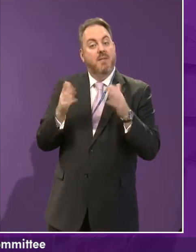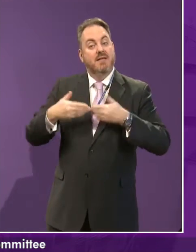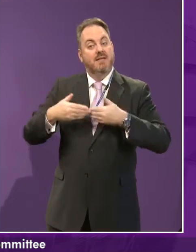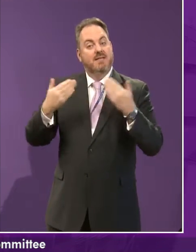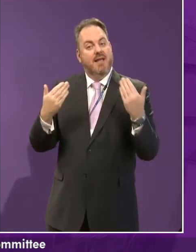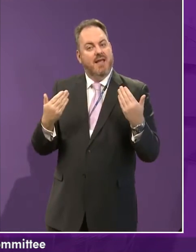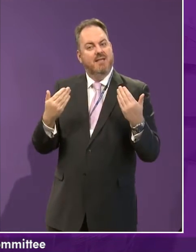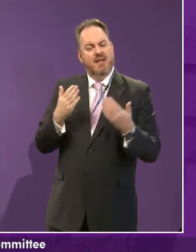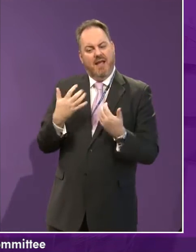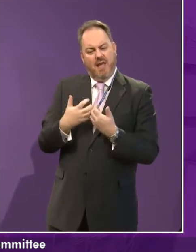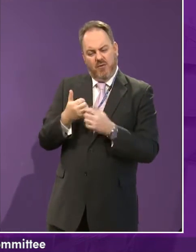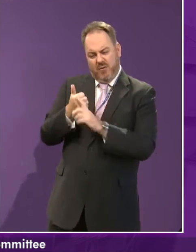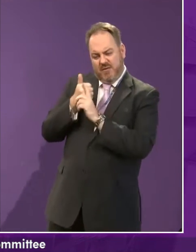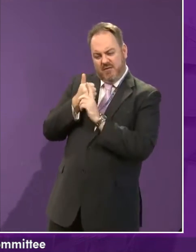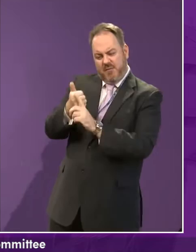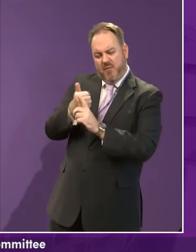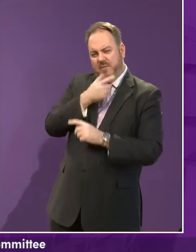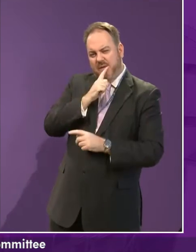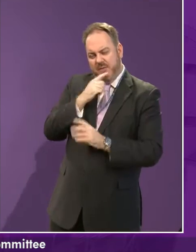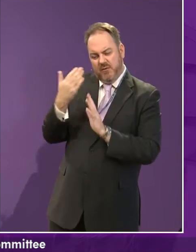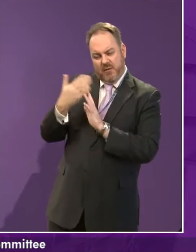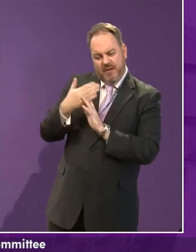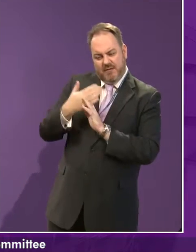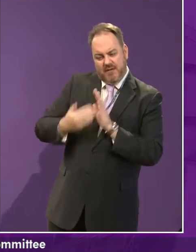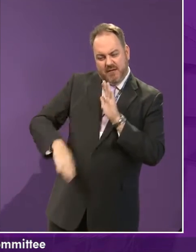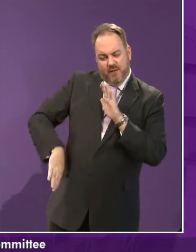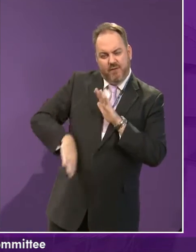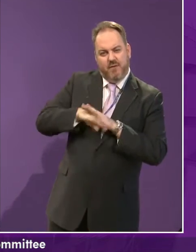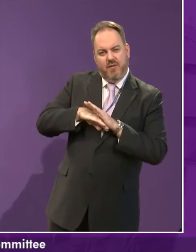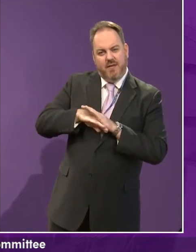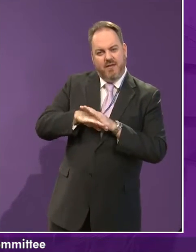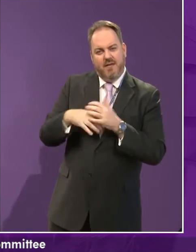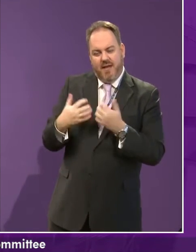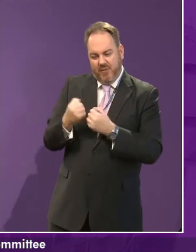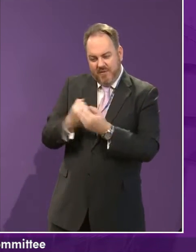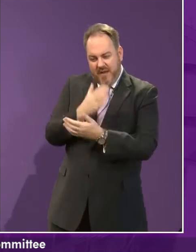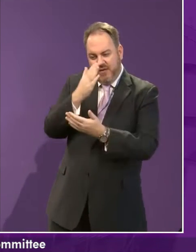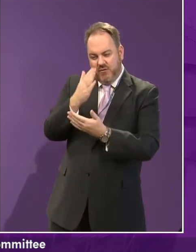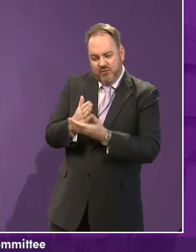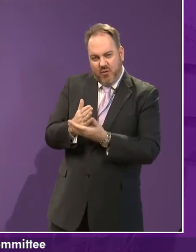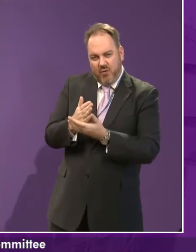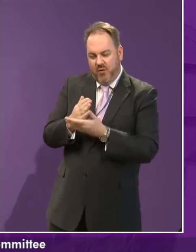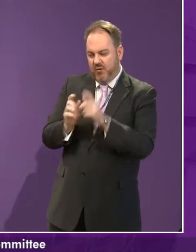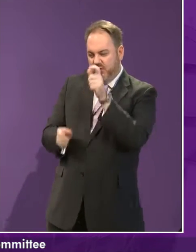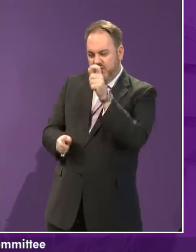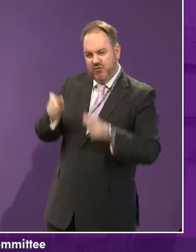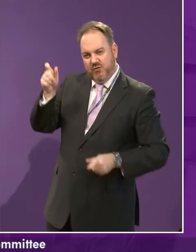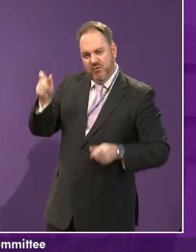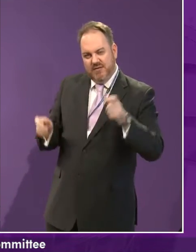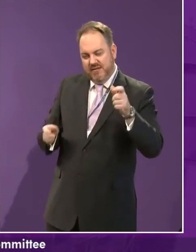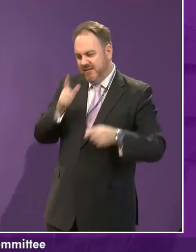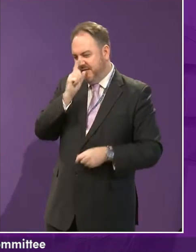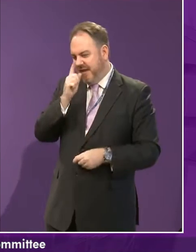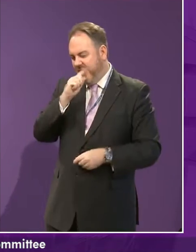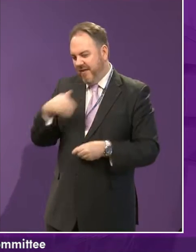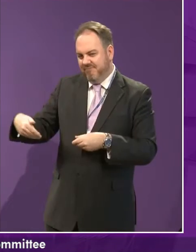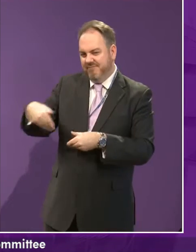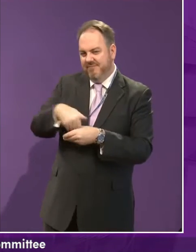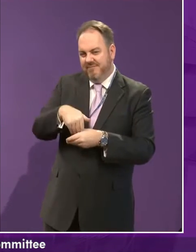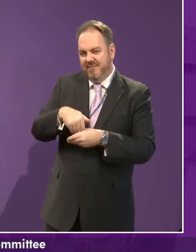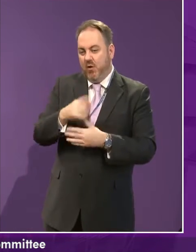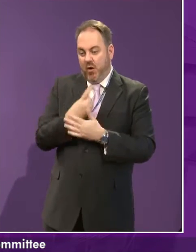extra support do we need to put into place to highlight the support services that we have for these students that are coming onto the university, and not just the Paisley campus, but every